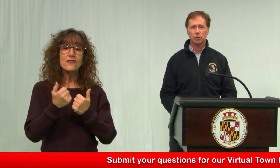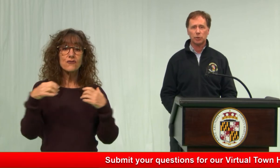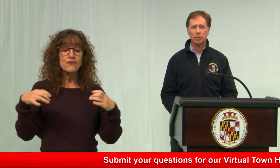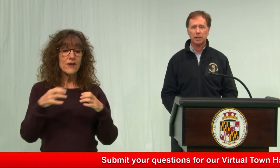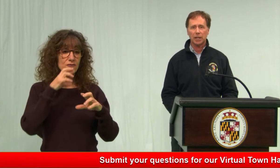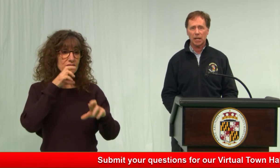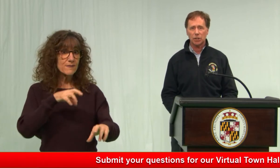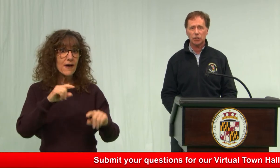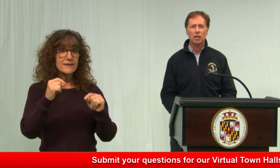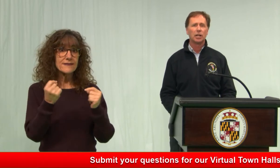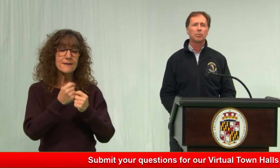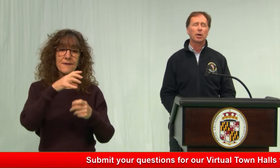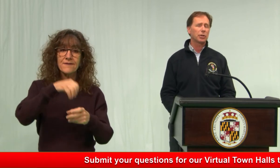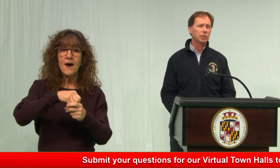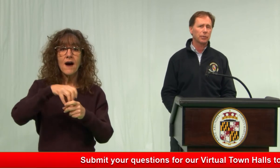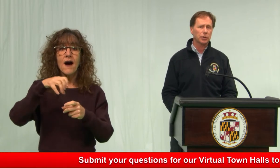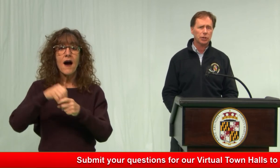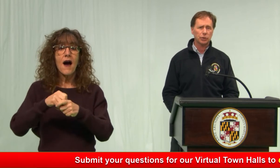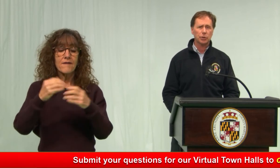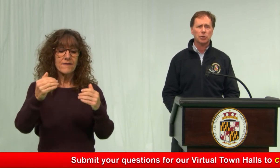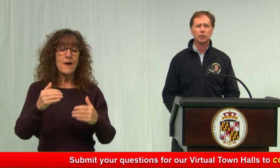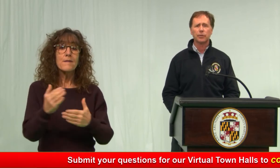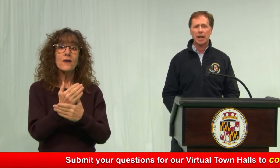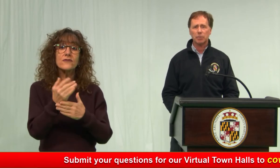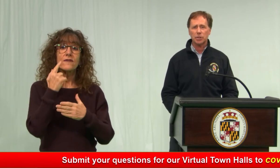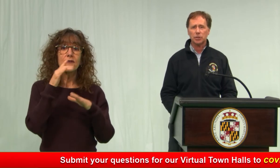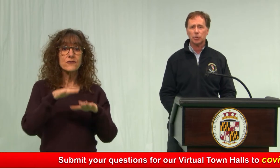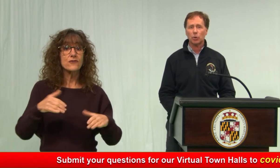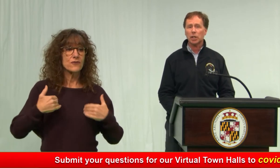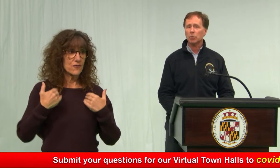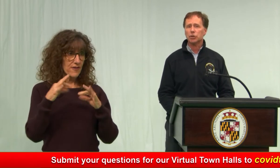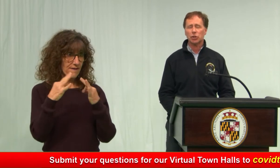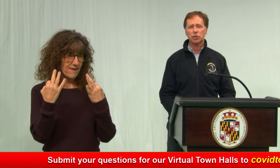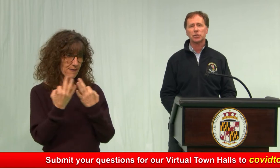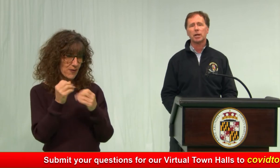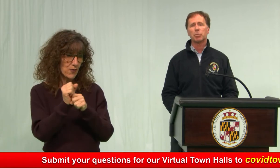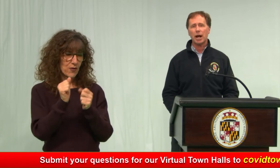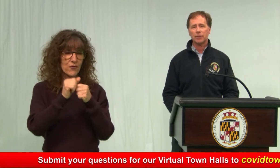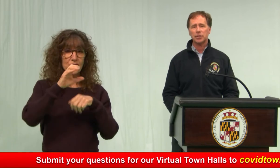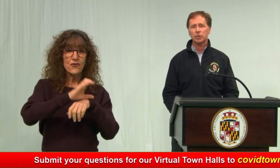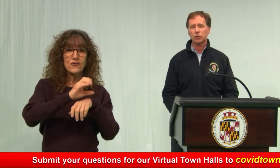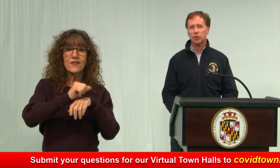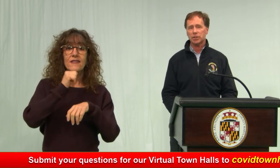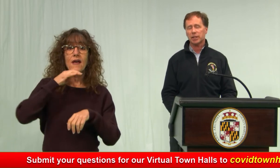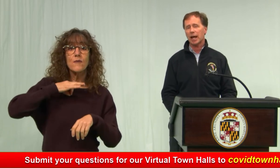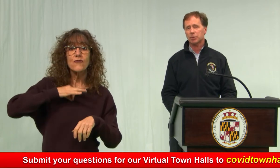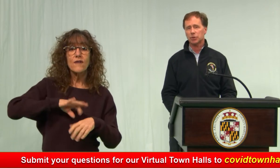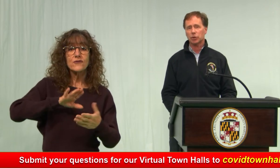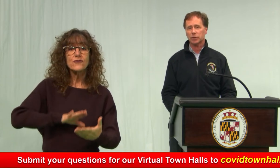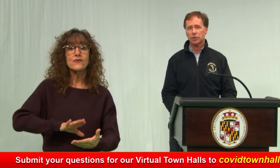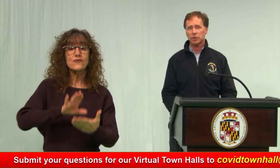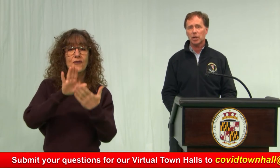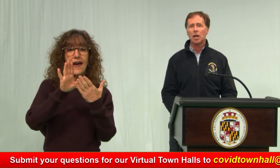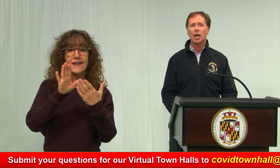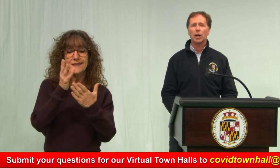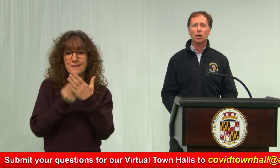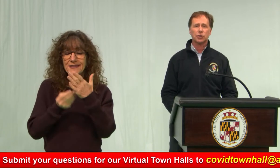are continuing to be engaged. Partnership for Children, Youth, and Families is working with churches and nonprofits to address the gaps in